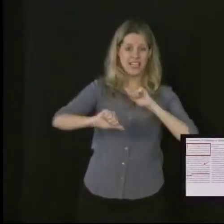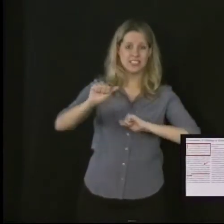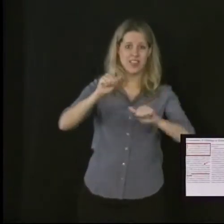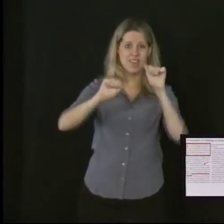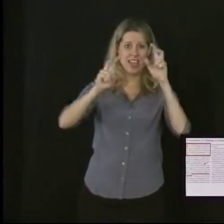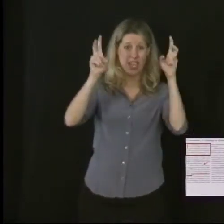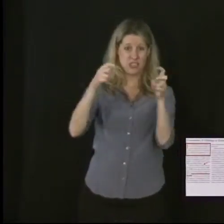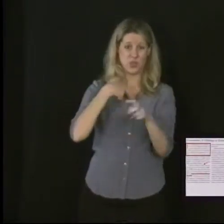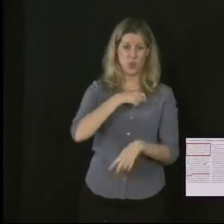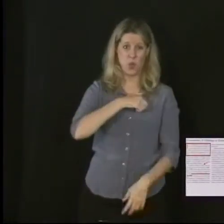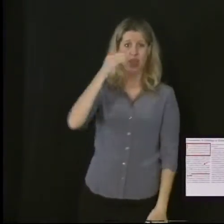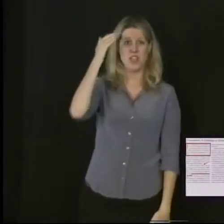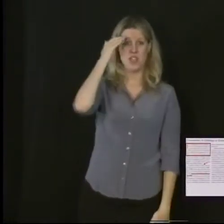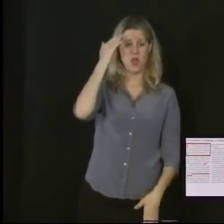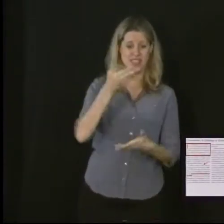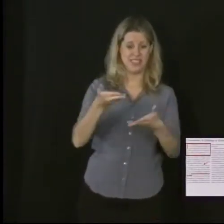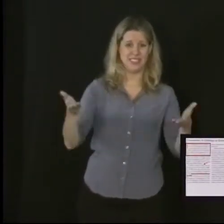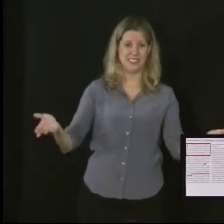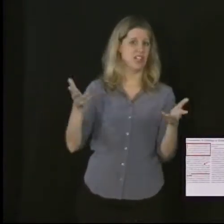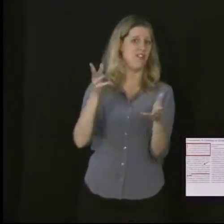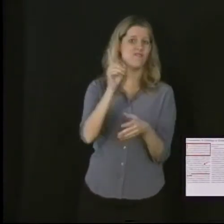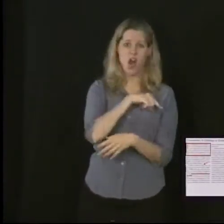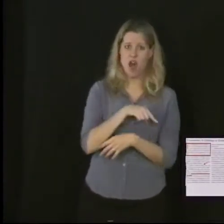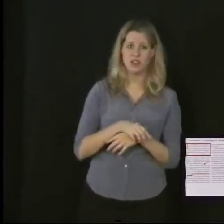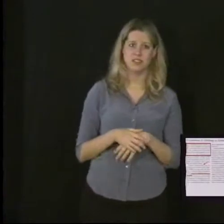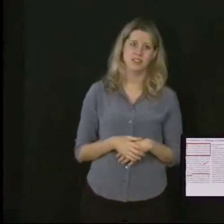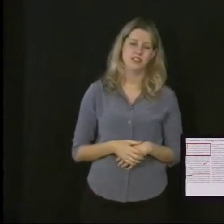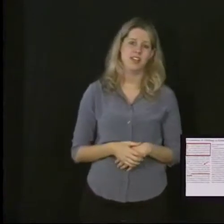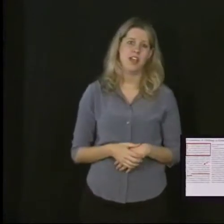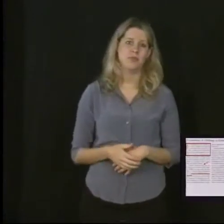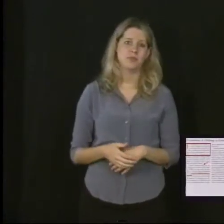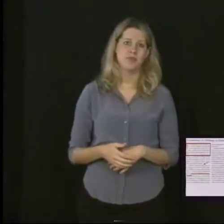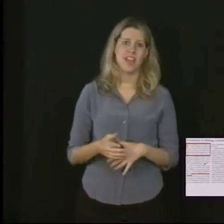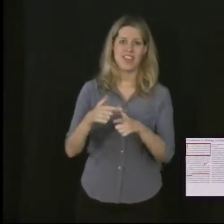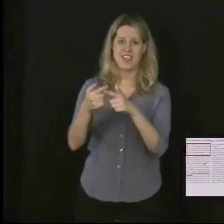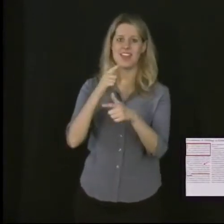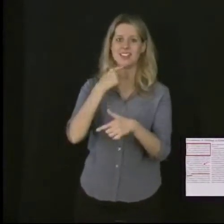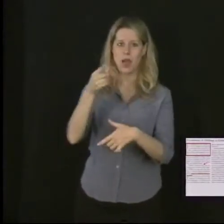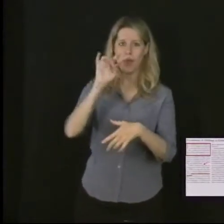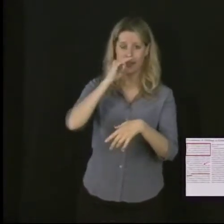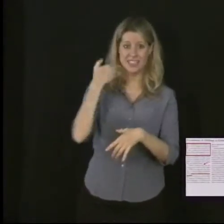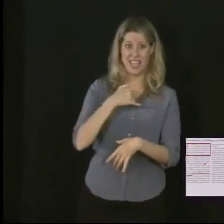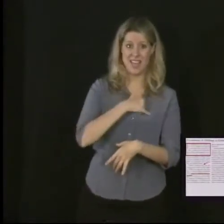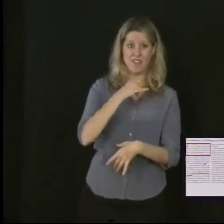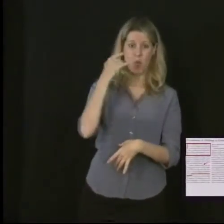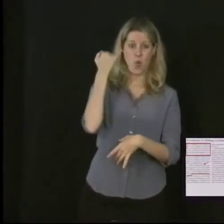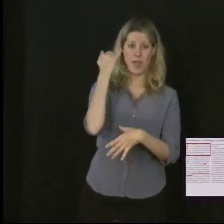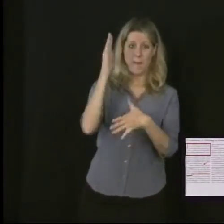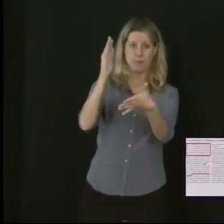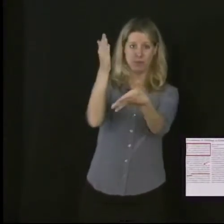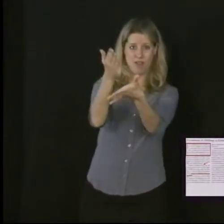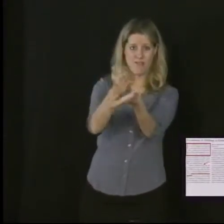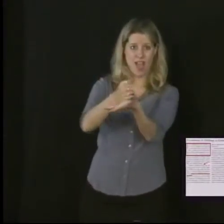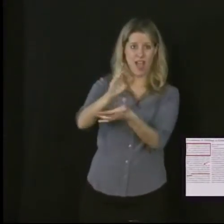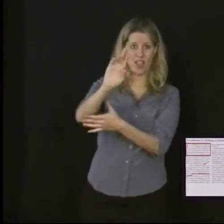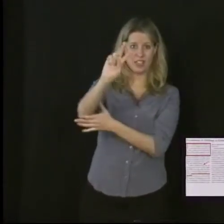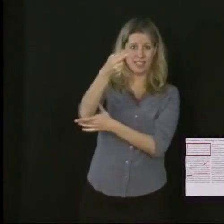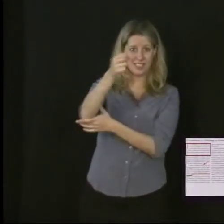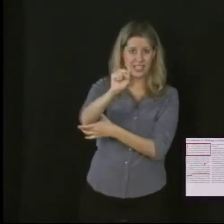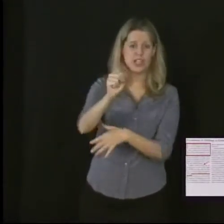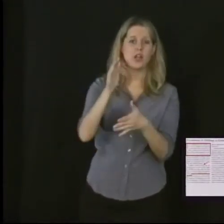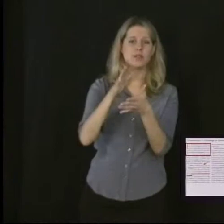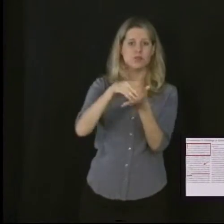issues, we know these assertions are false. Over here they tell the kids, if we prevent our secondary school students from learning what science